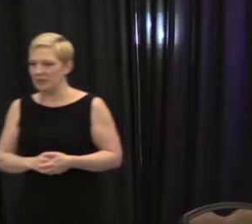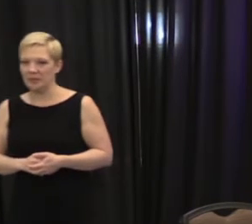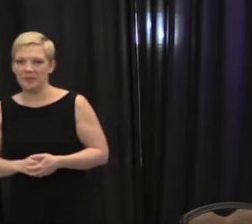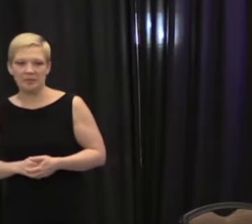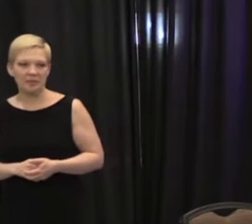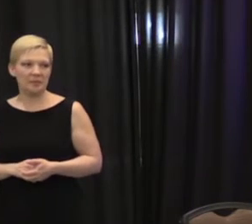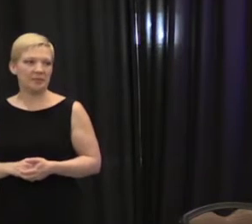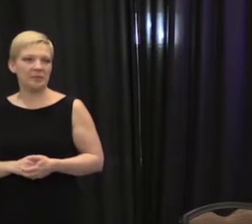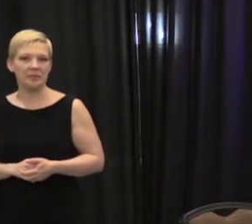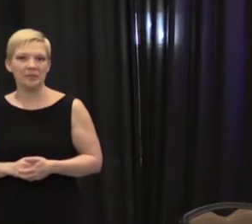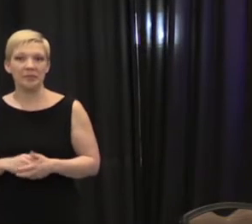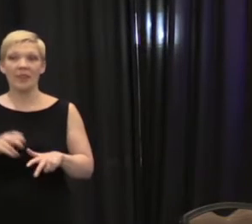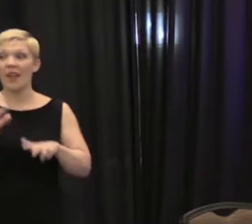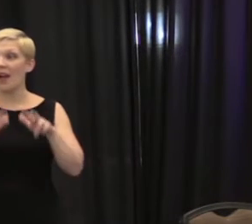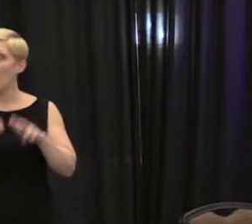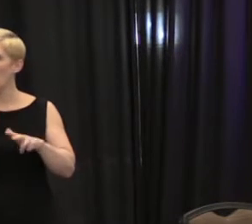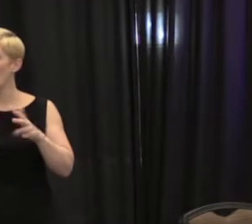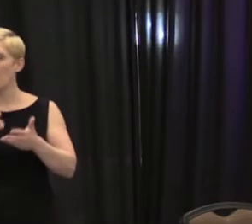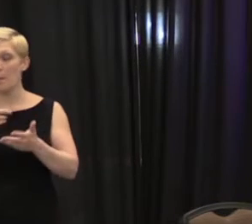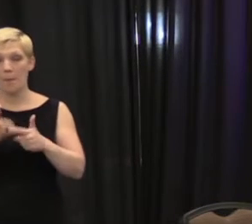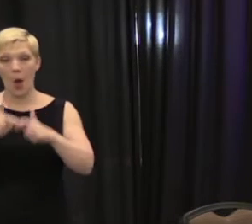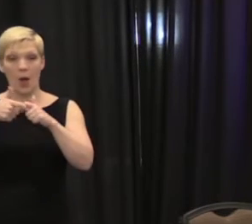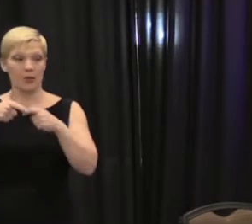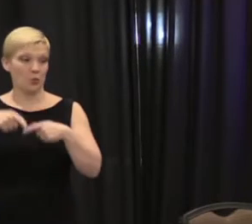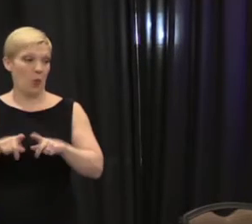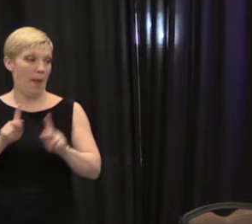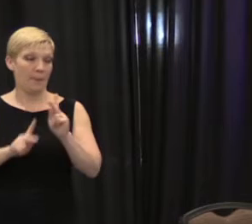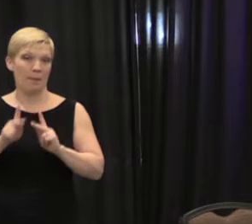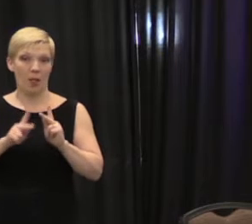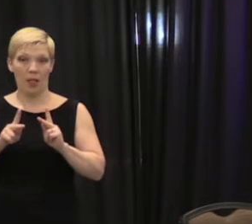Awkward pause filled by people walking.